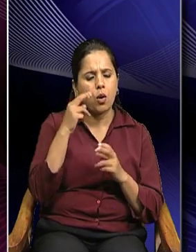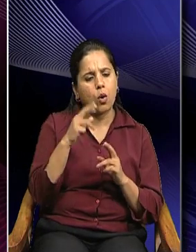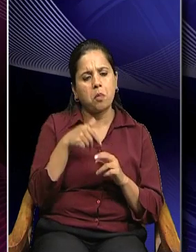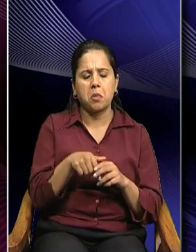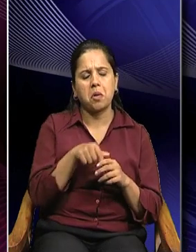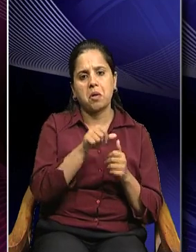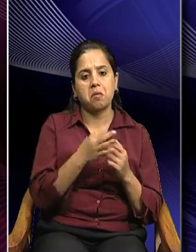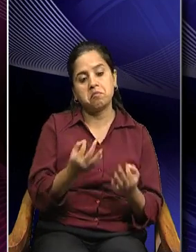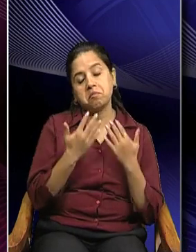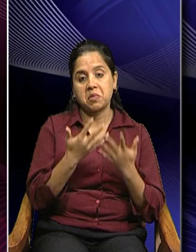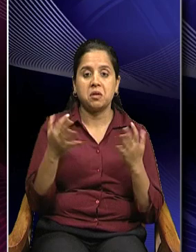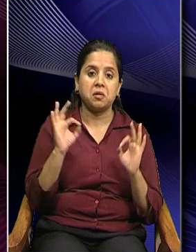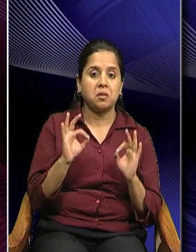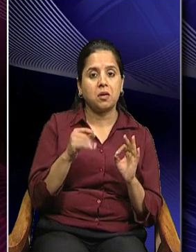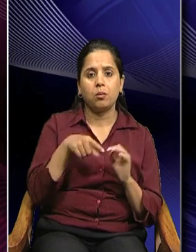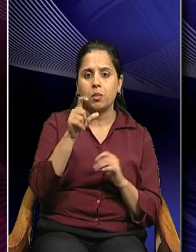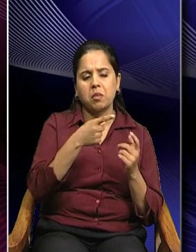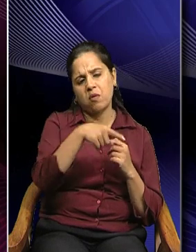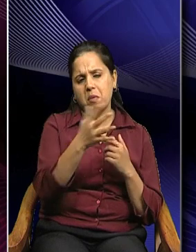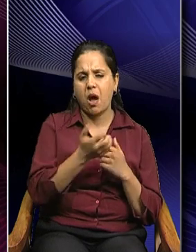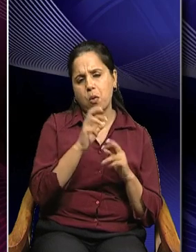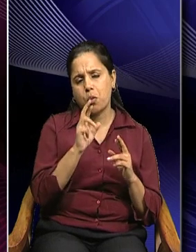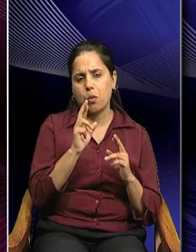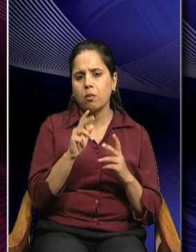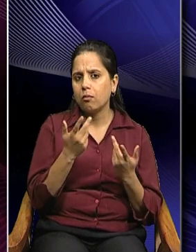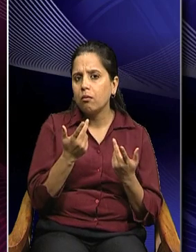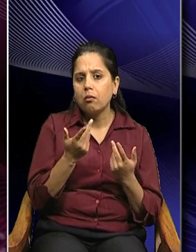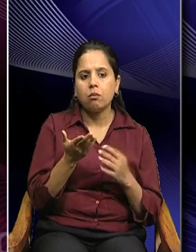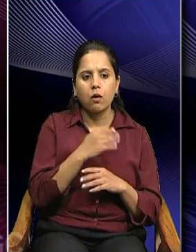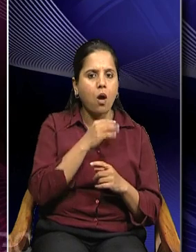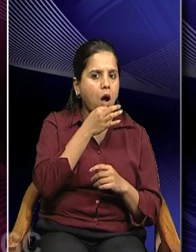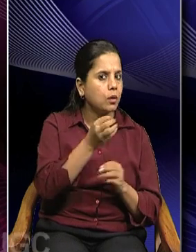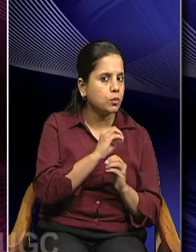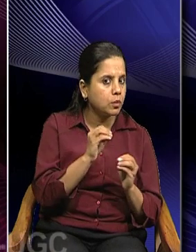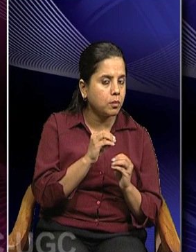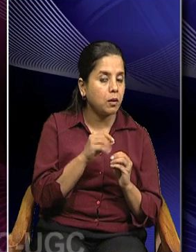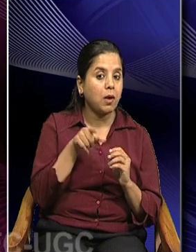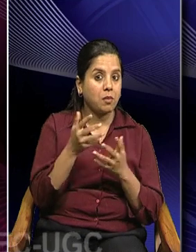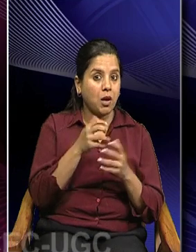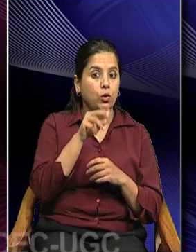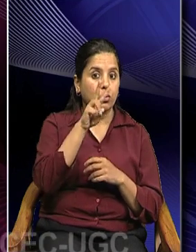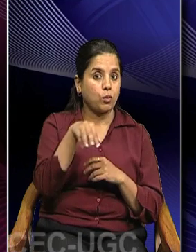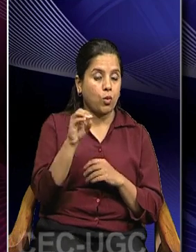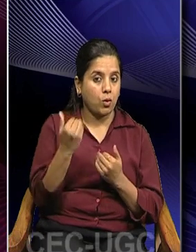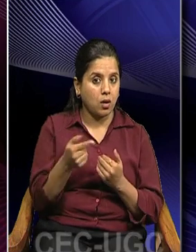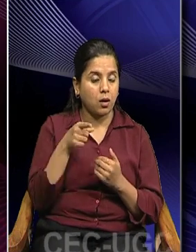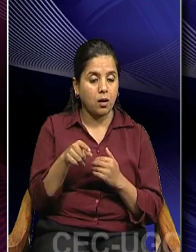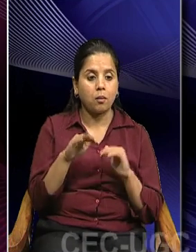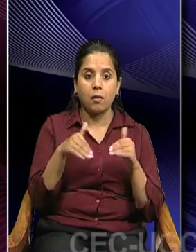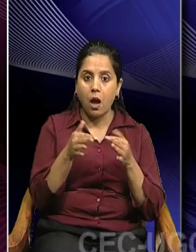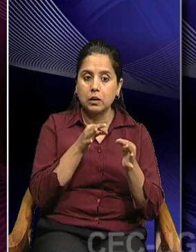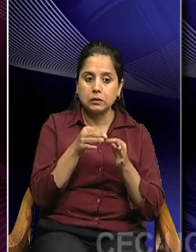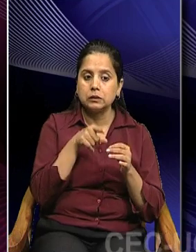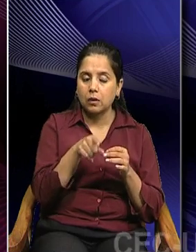to be an excellent one and people are going to buy. Wherein in marketing 2.0, this orientation actually